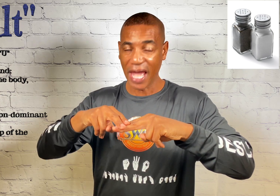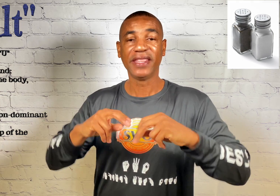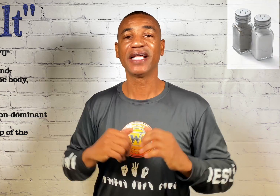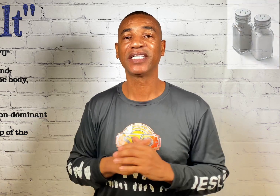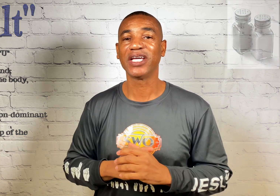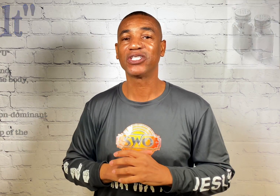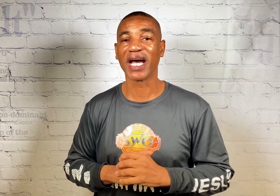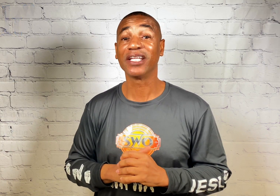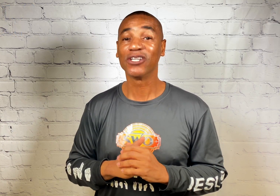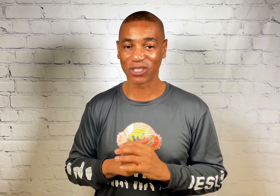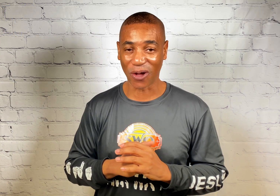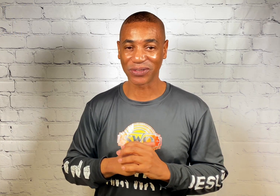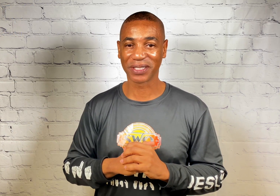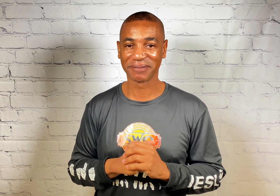That is how you sign salt.